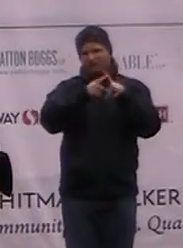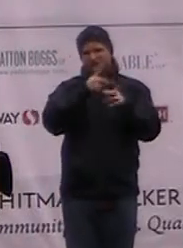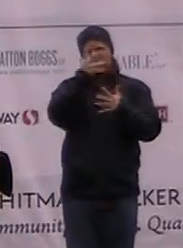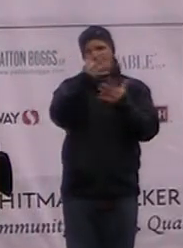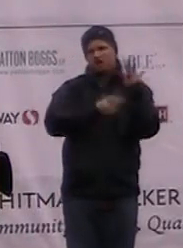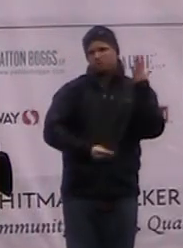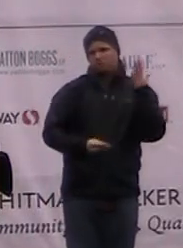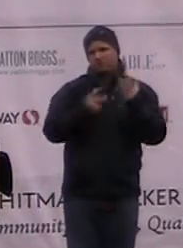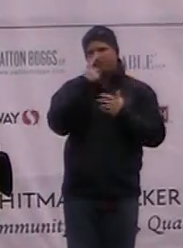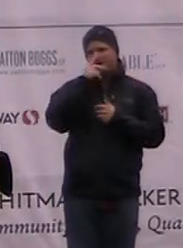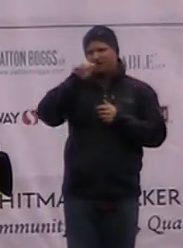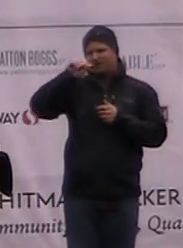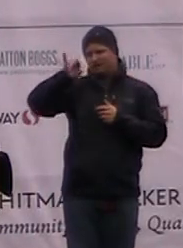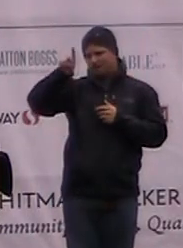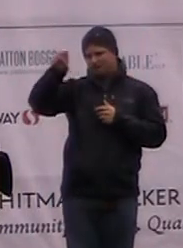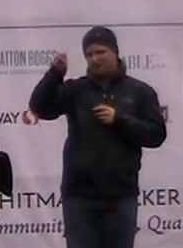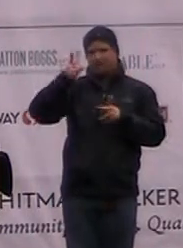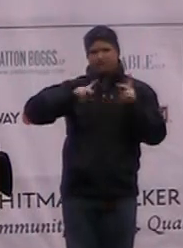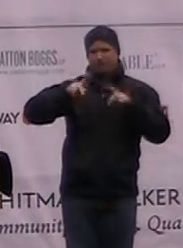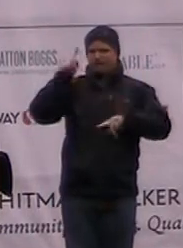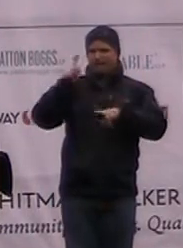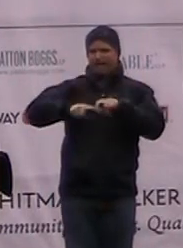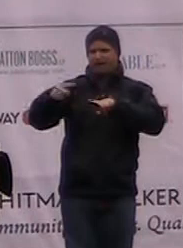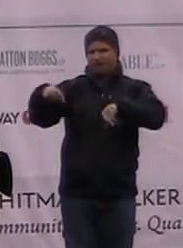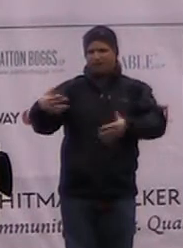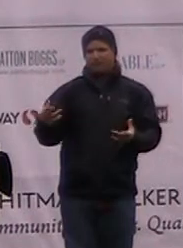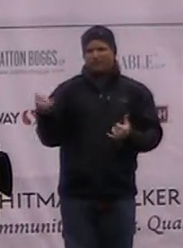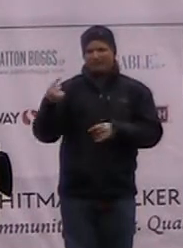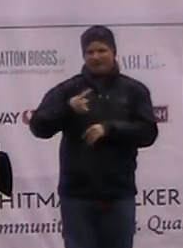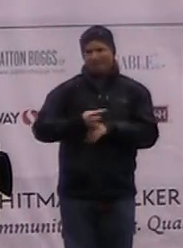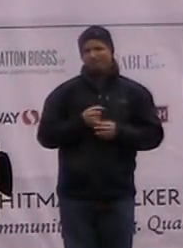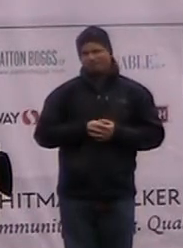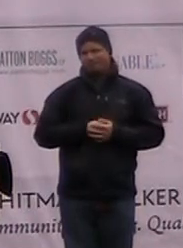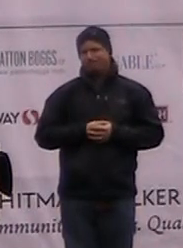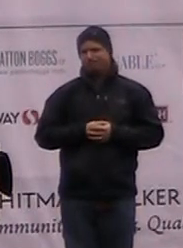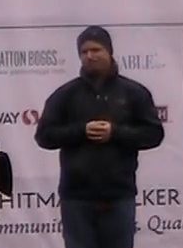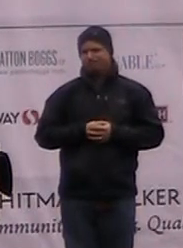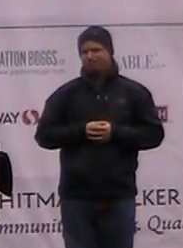AIDS and to those who cannot be here with us today.